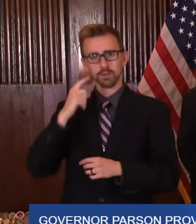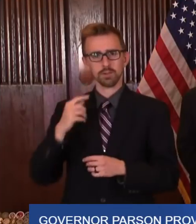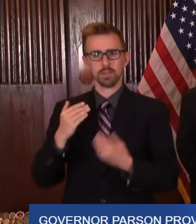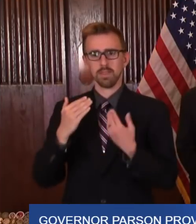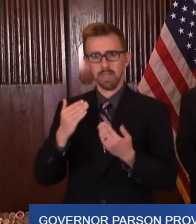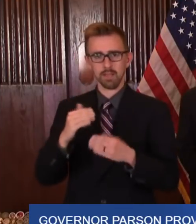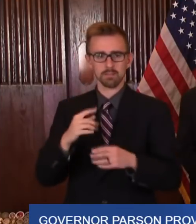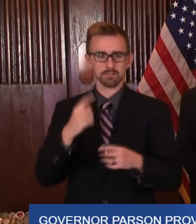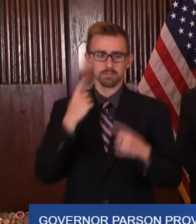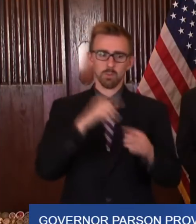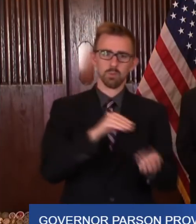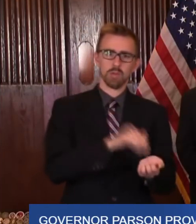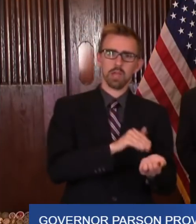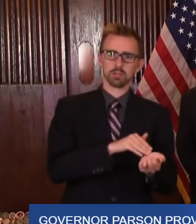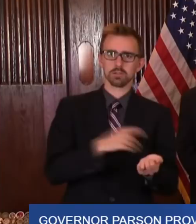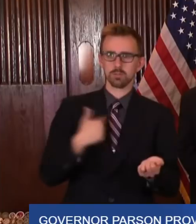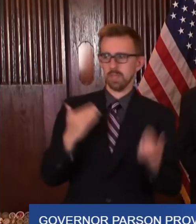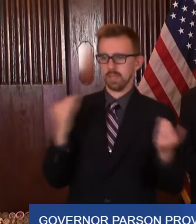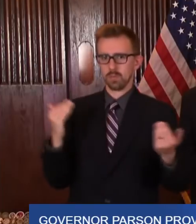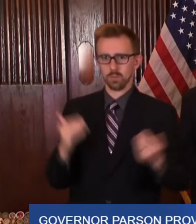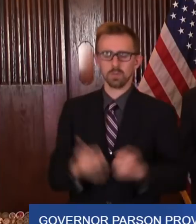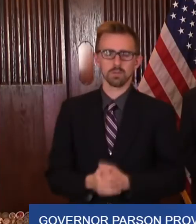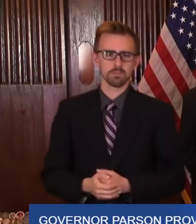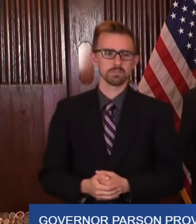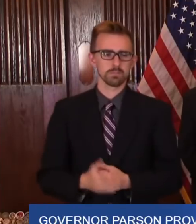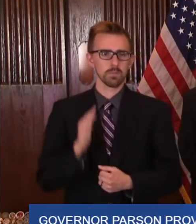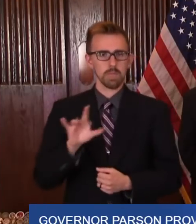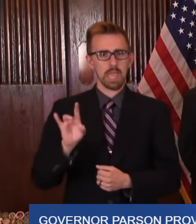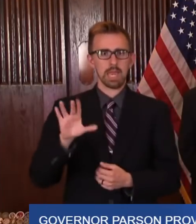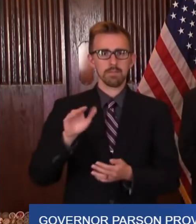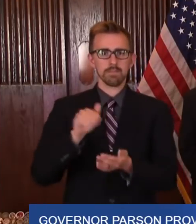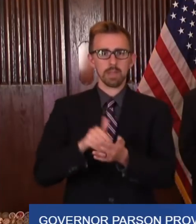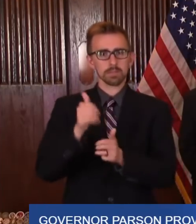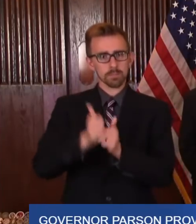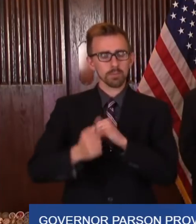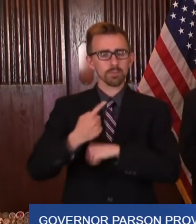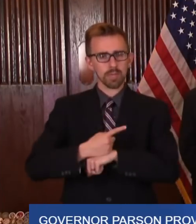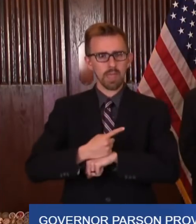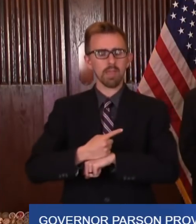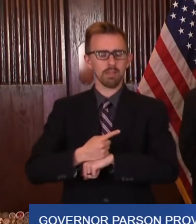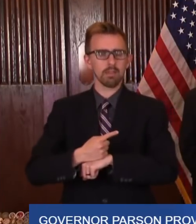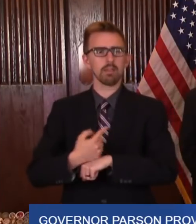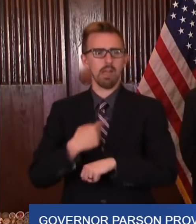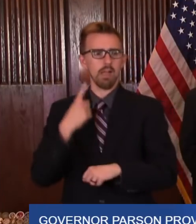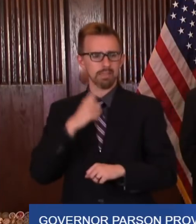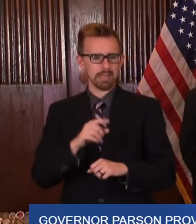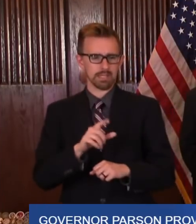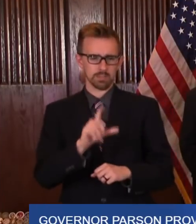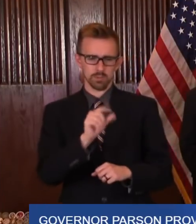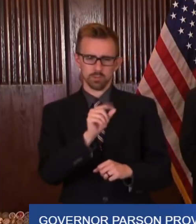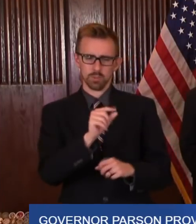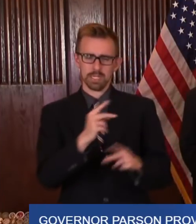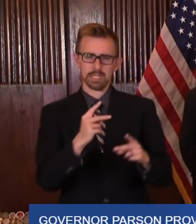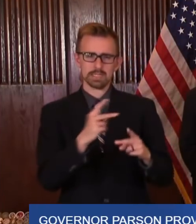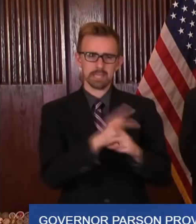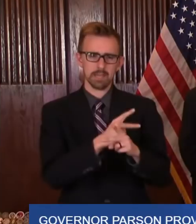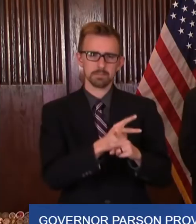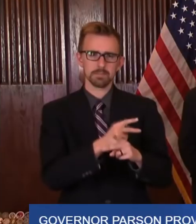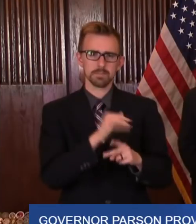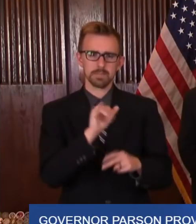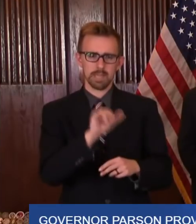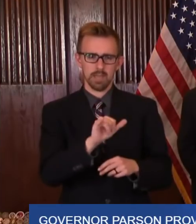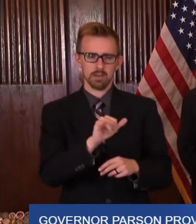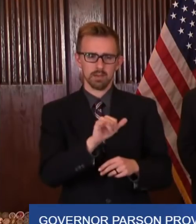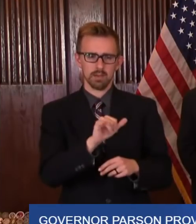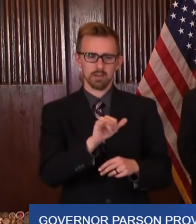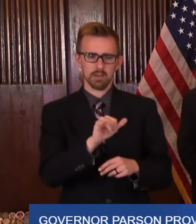doctors throughout the state and nurses for getting that. We'll be 85,000 a day, and I think they can be, I think it's 20 times with that modality. I